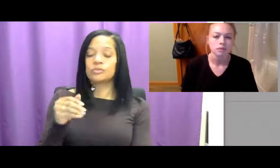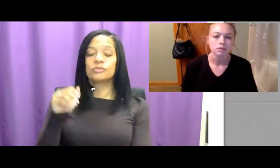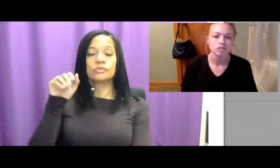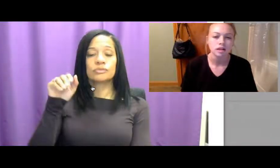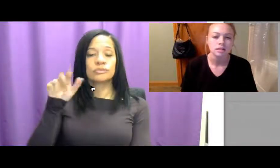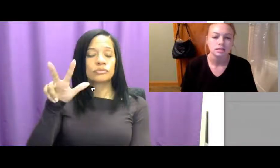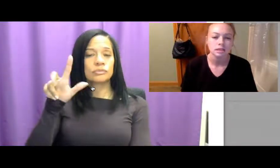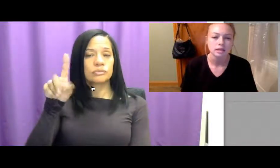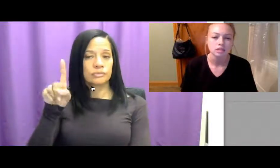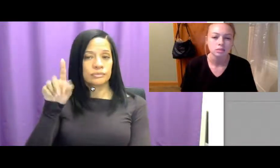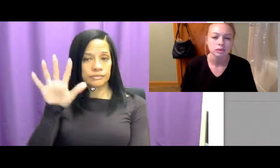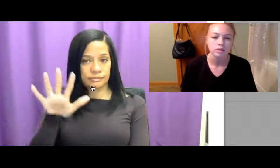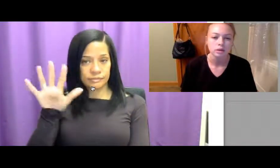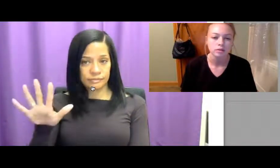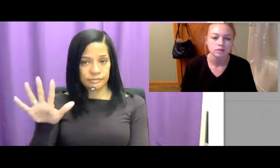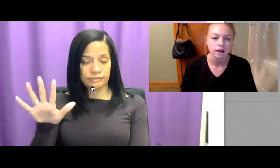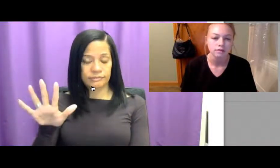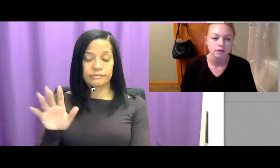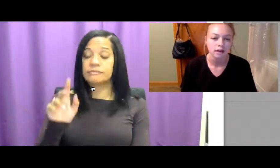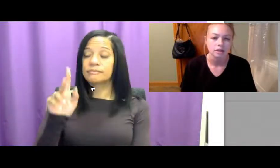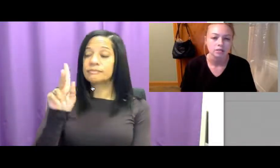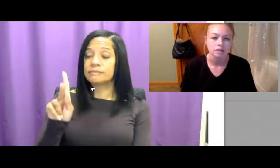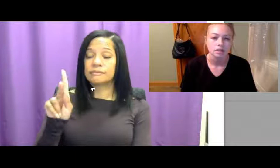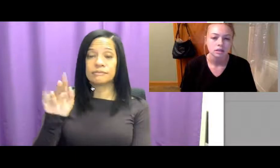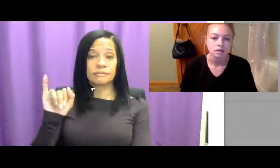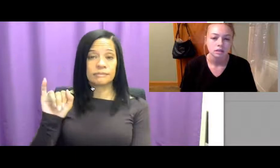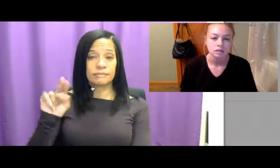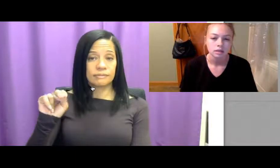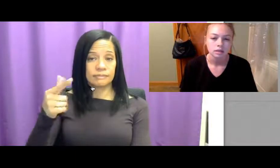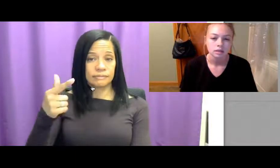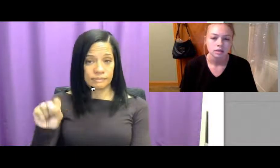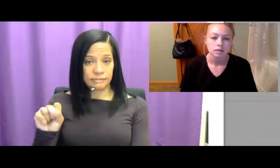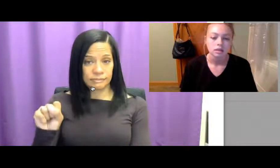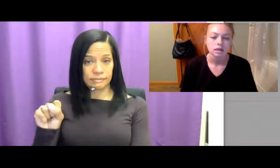My new address is 3155